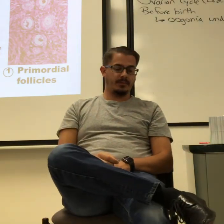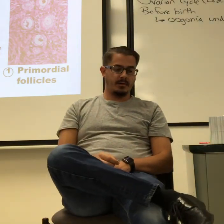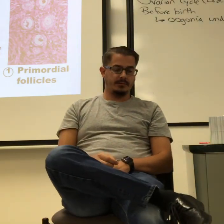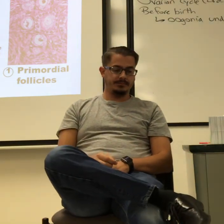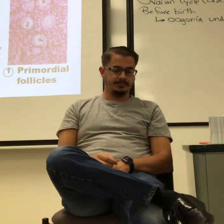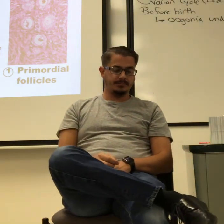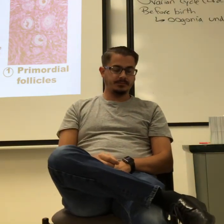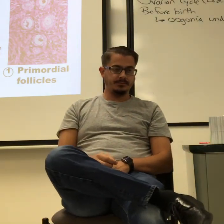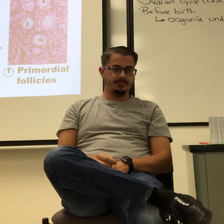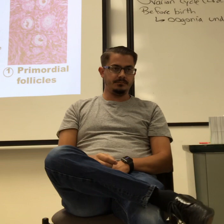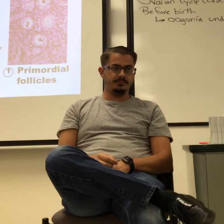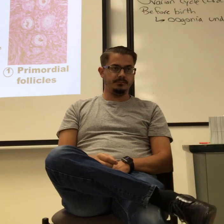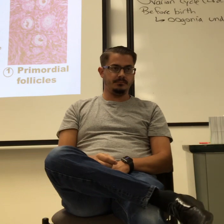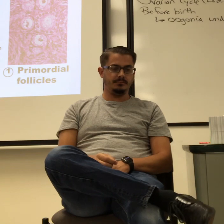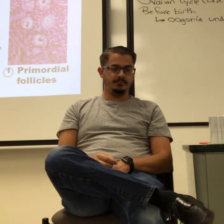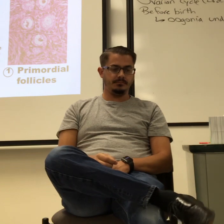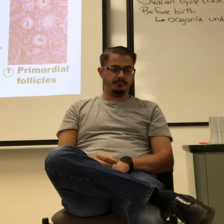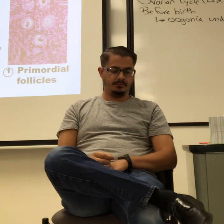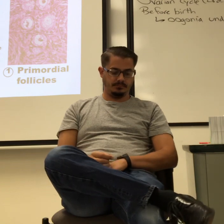Okay.